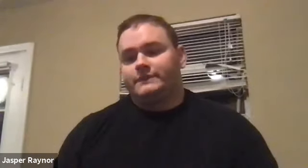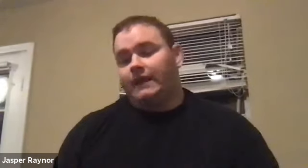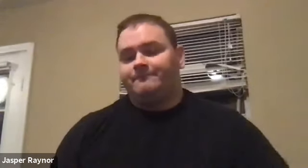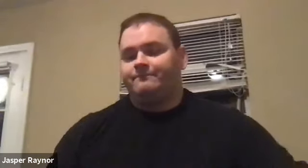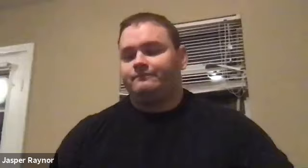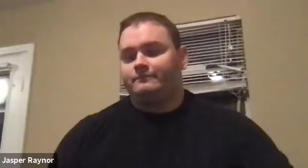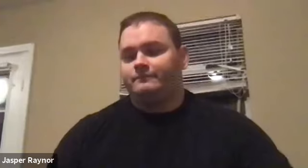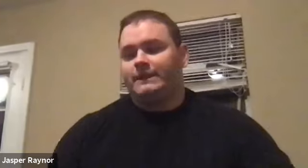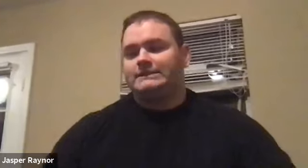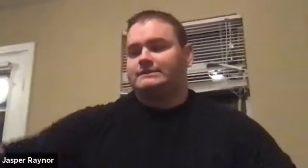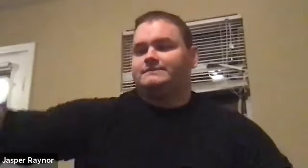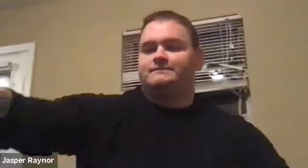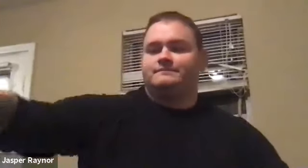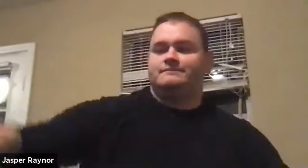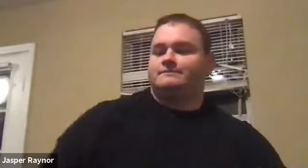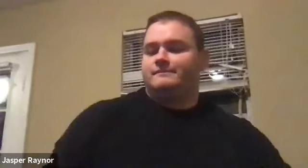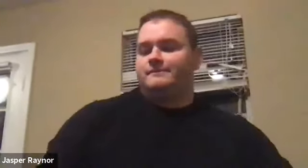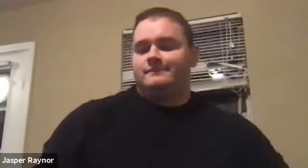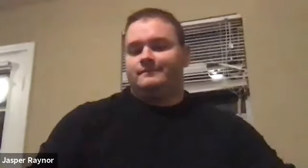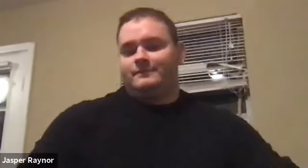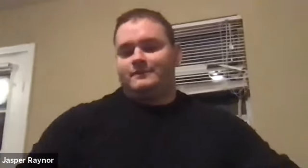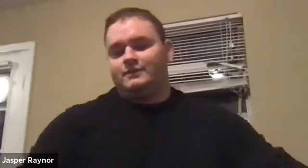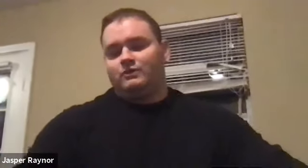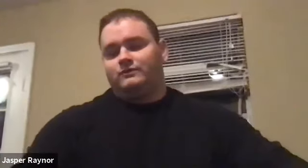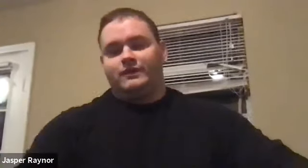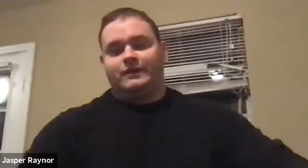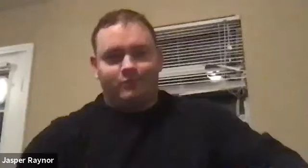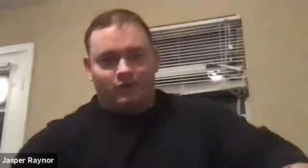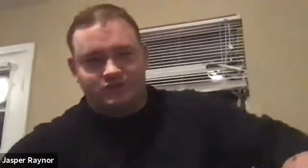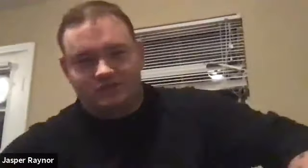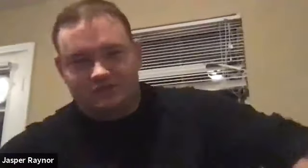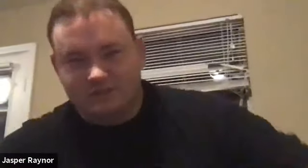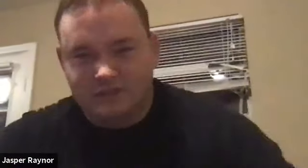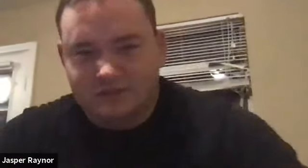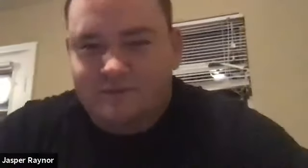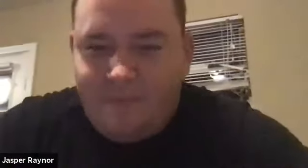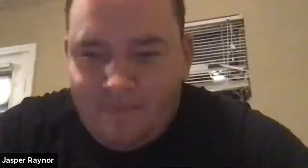Yeah, makes sense. Cool. All right, any more questions?